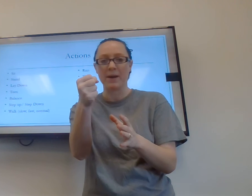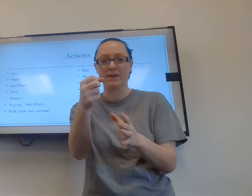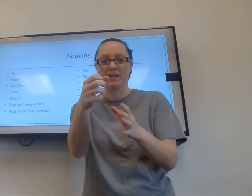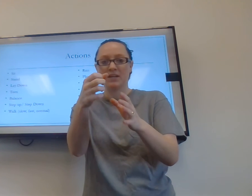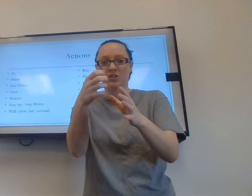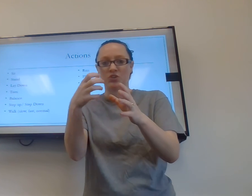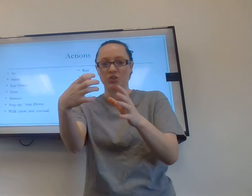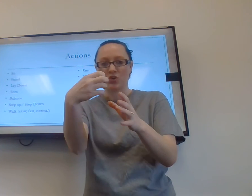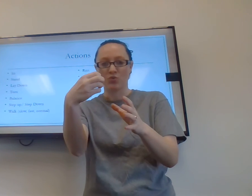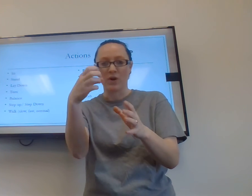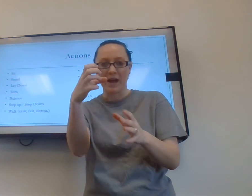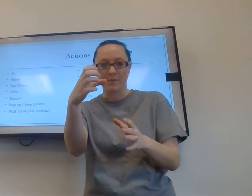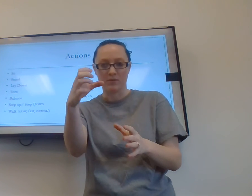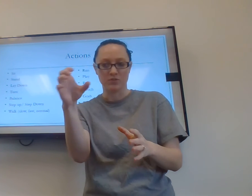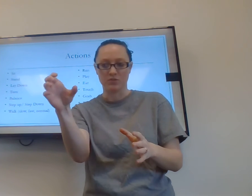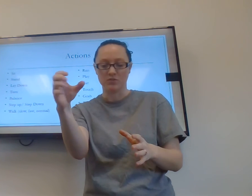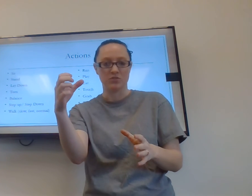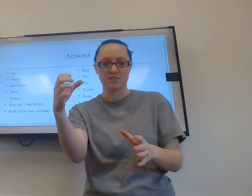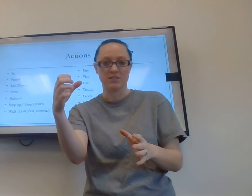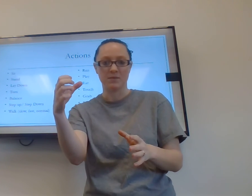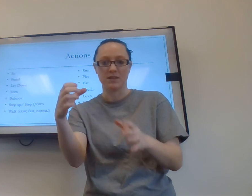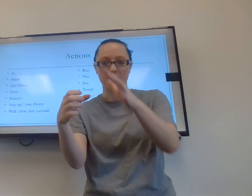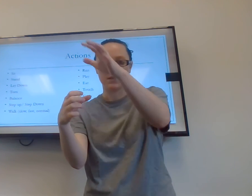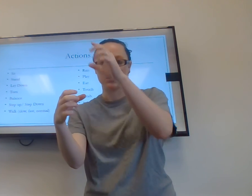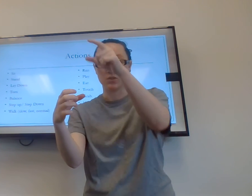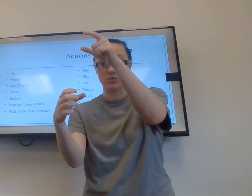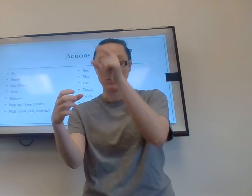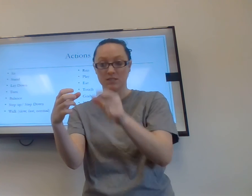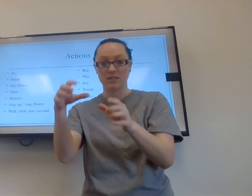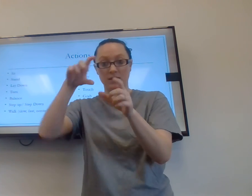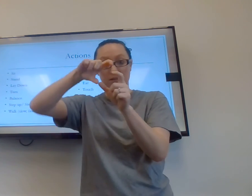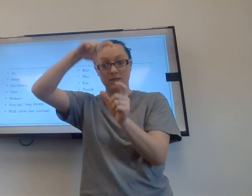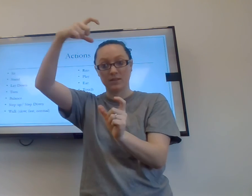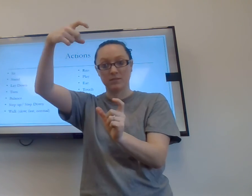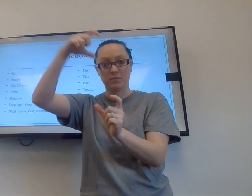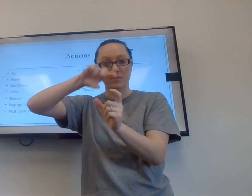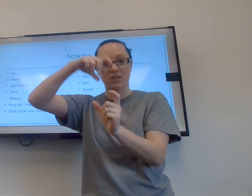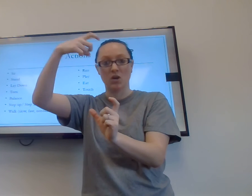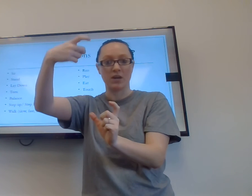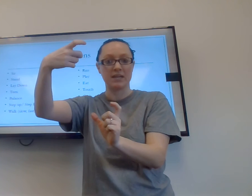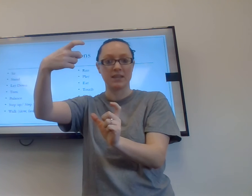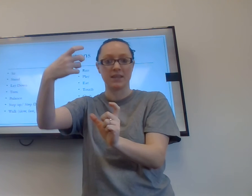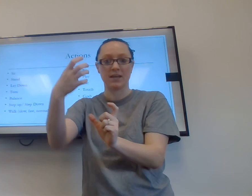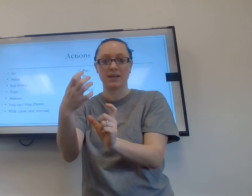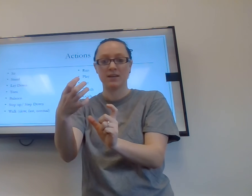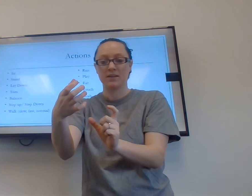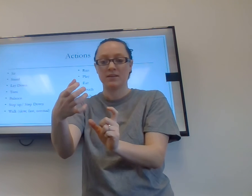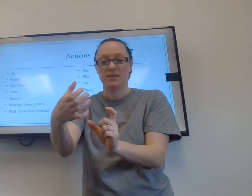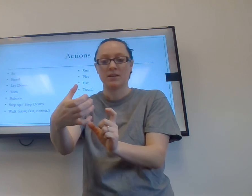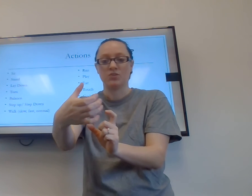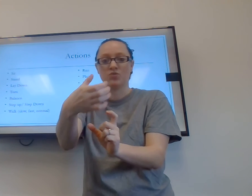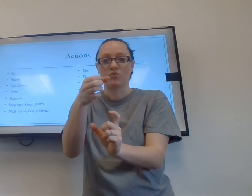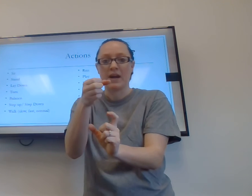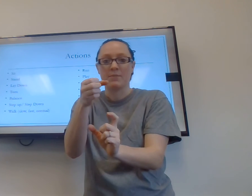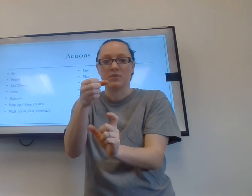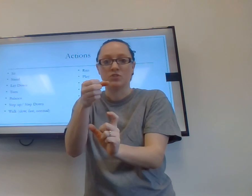it. You're going to grab onto it. So it's just the same thing. So it's the elongated thing, and you grab onto it.